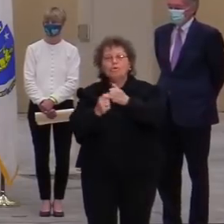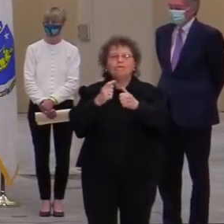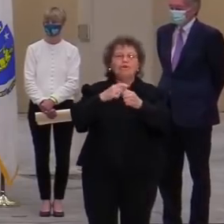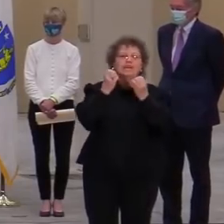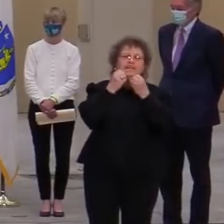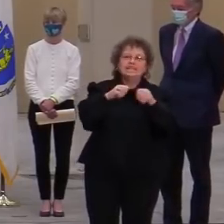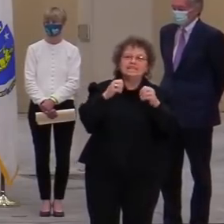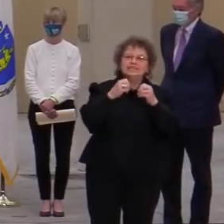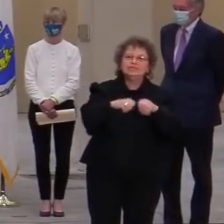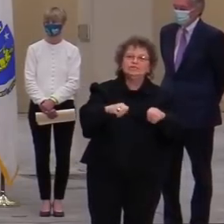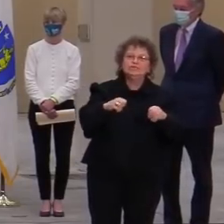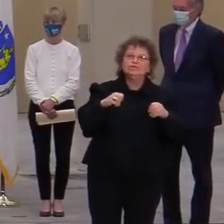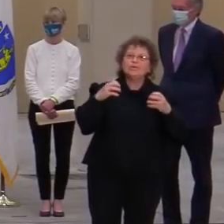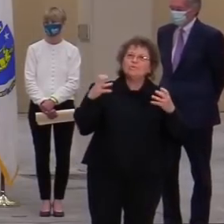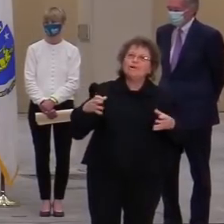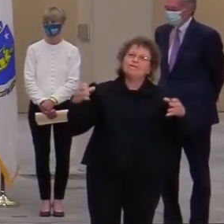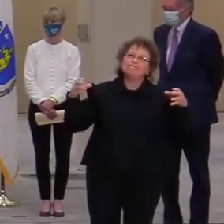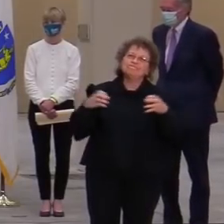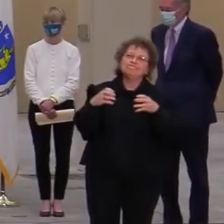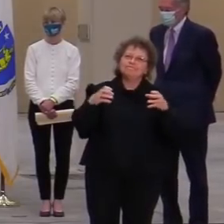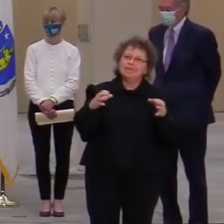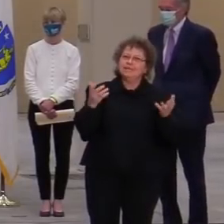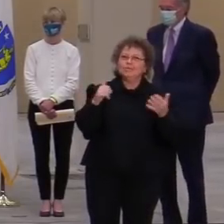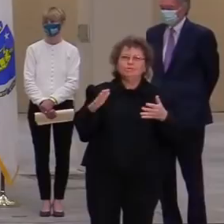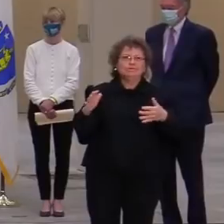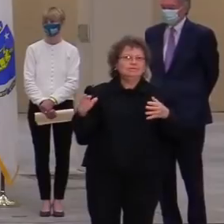probably 2 of the most important religious holidays